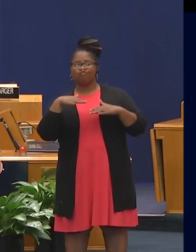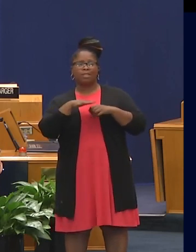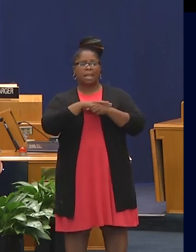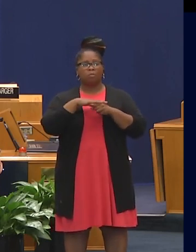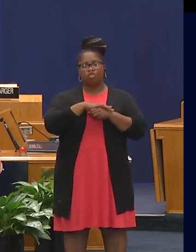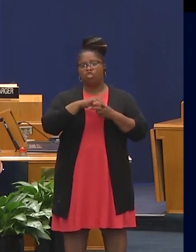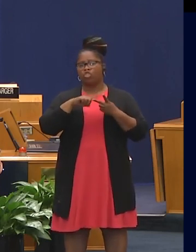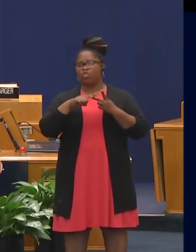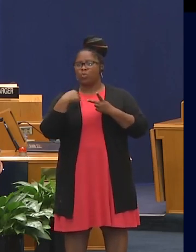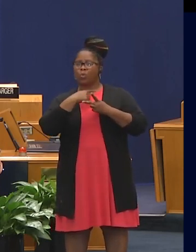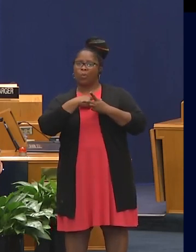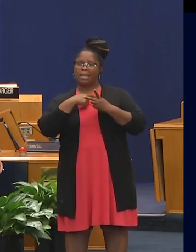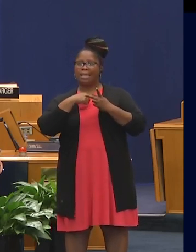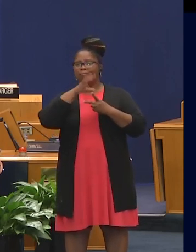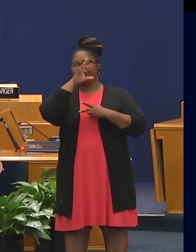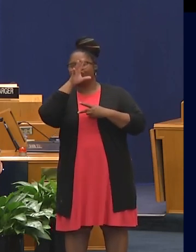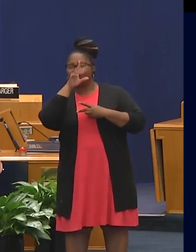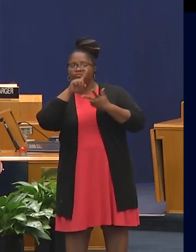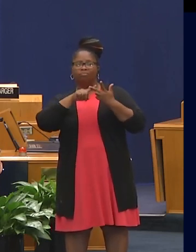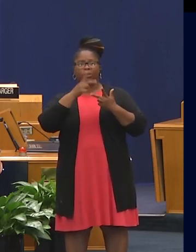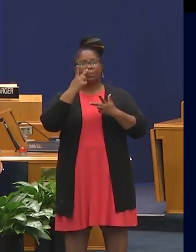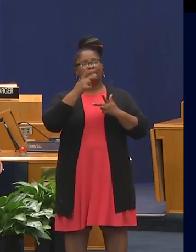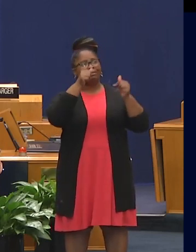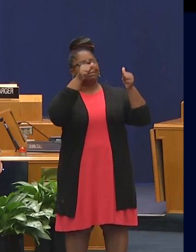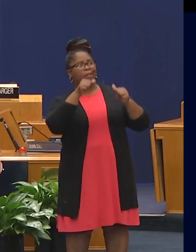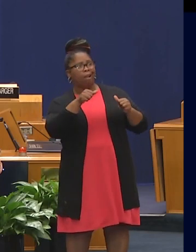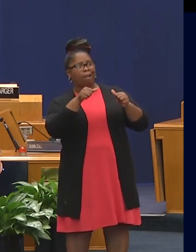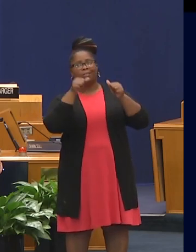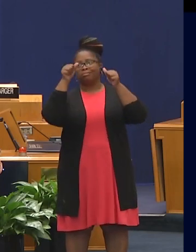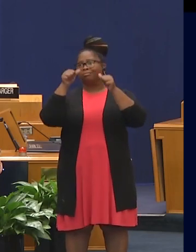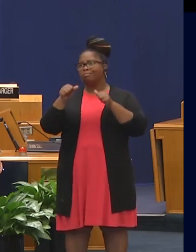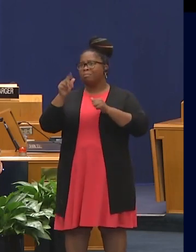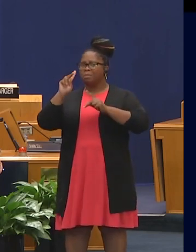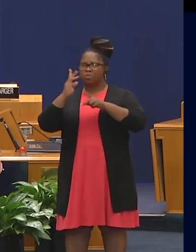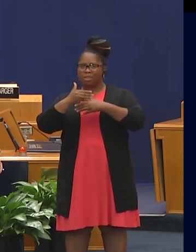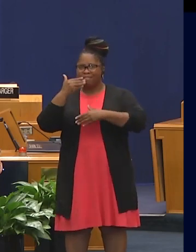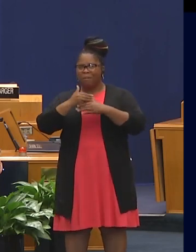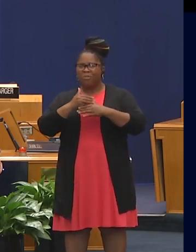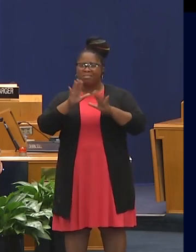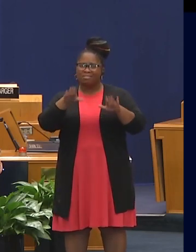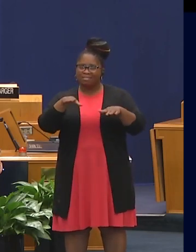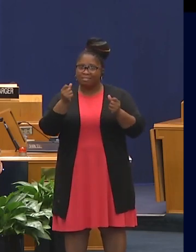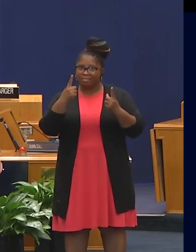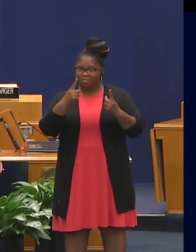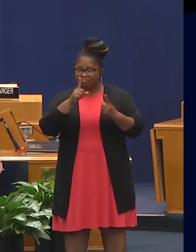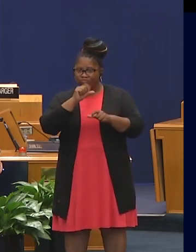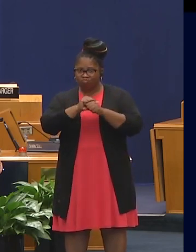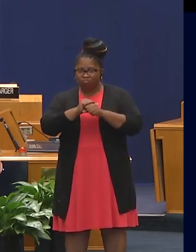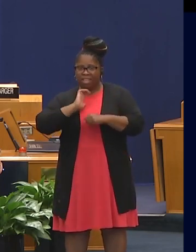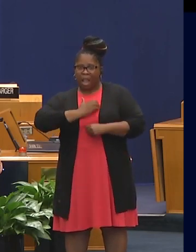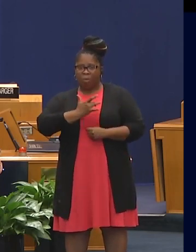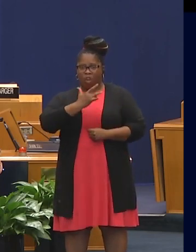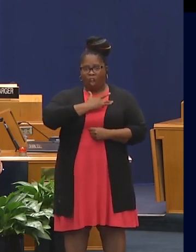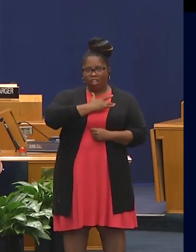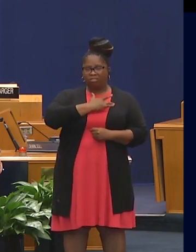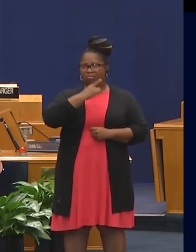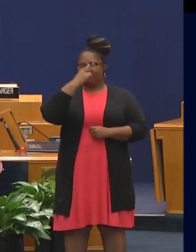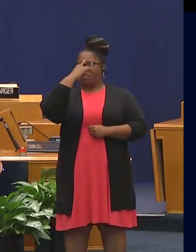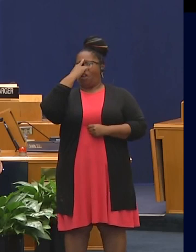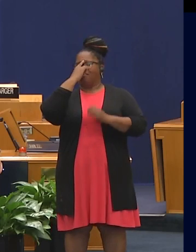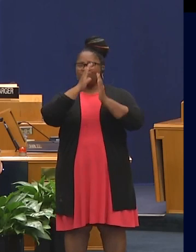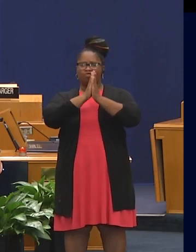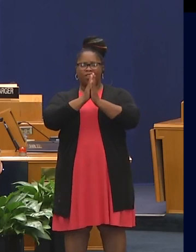see the signs that are posted in people's windows and yards, that you realize how much our hearts and our thoughts and our prayers are with you, and we're so grateful